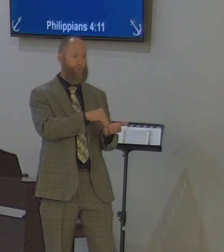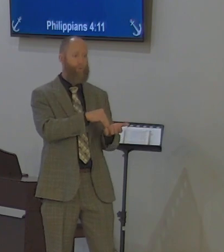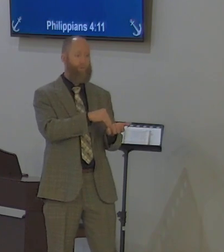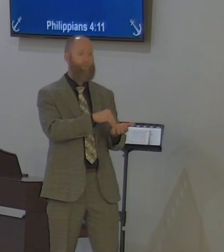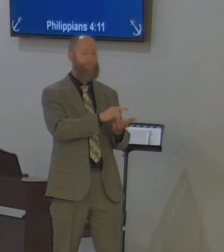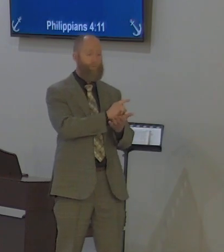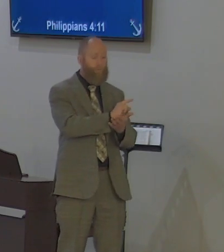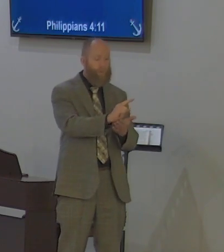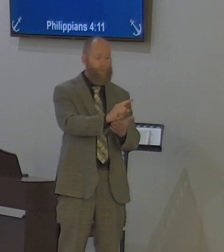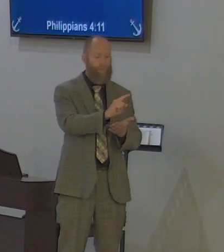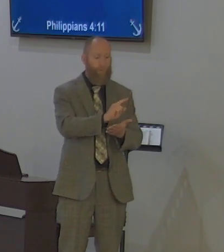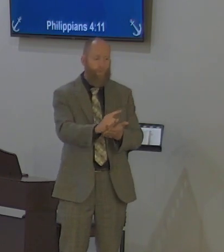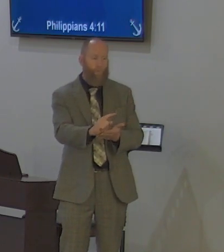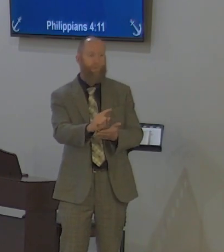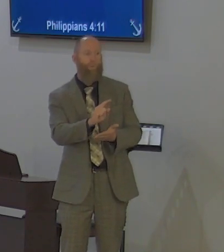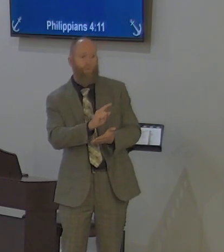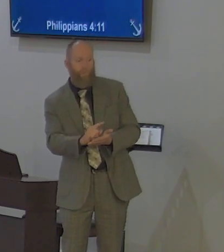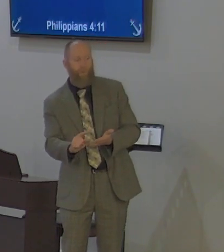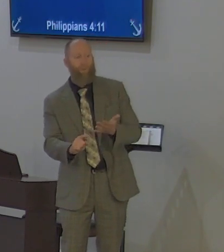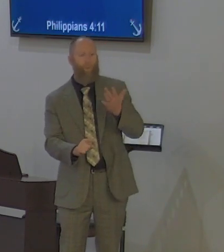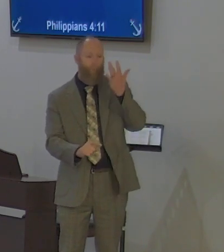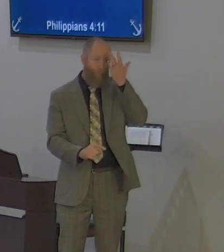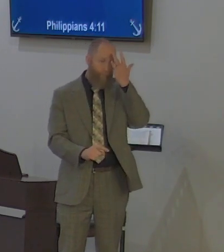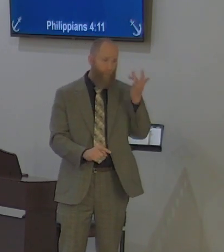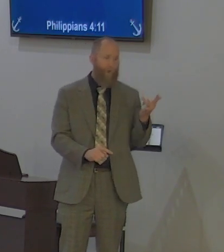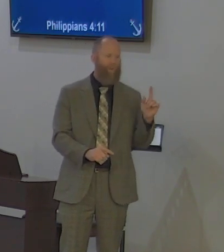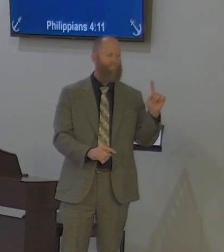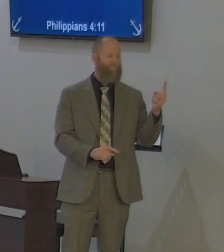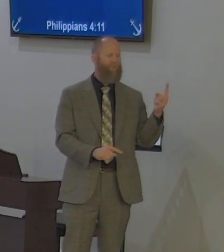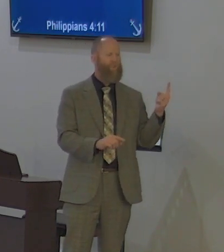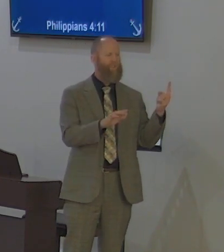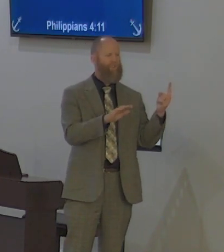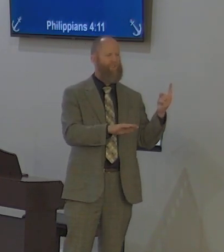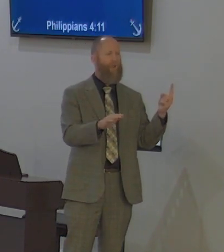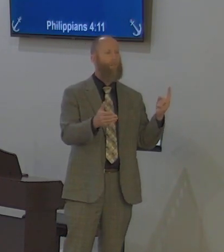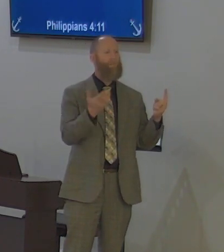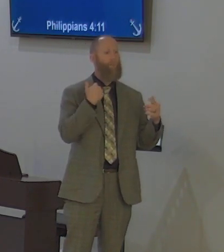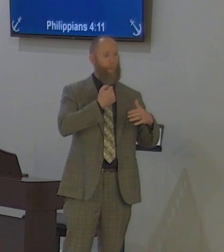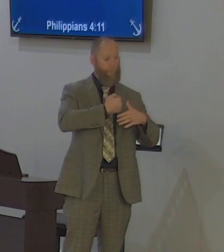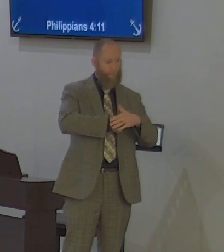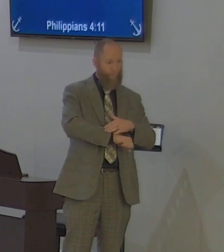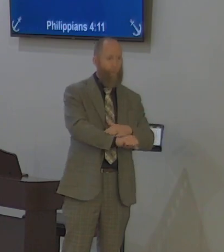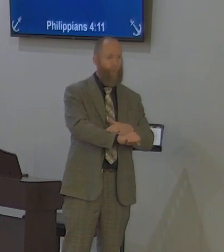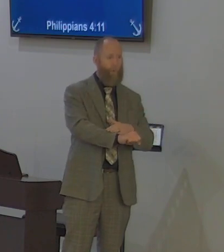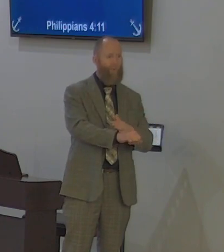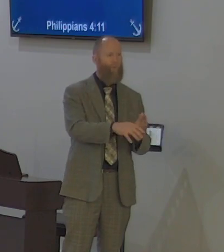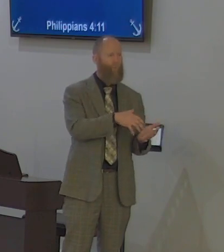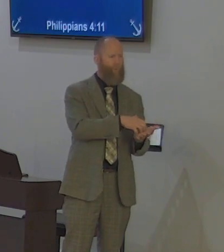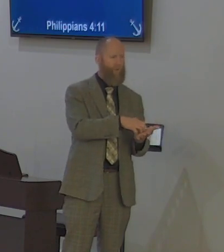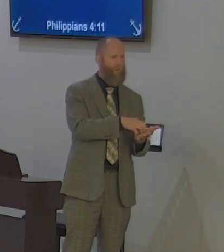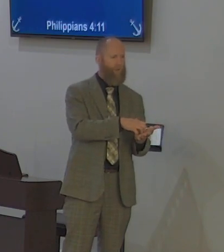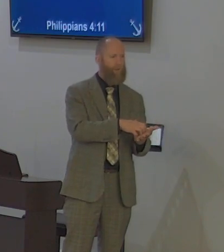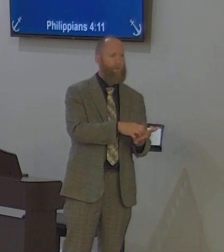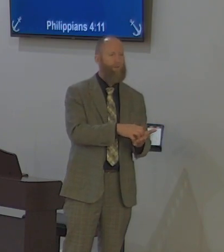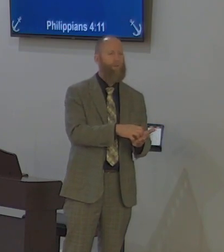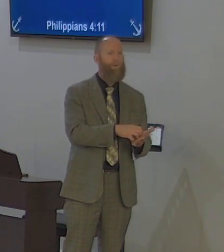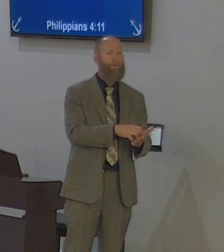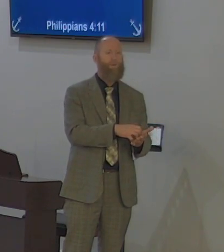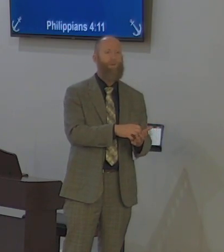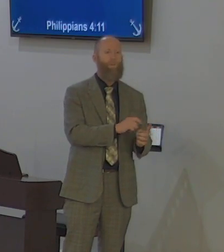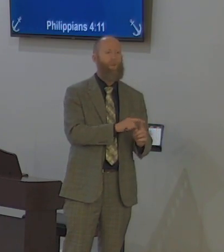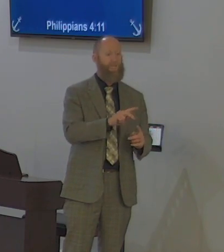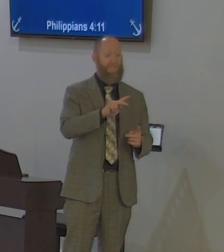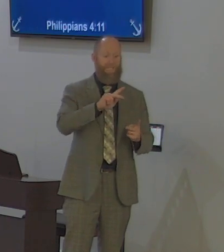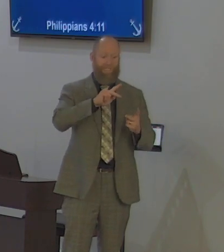because the first child had had some weaknesses. They were concerned, but this baby was super healthy. Everything was